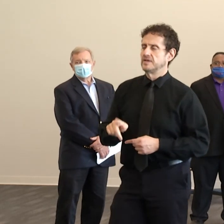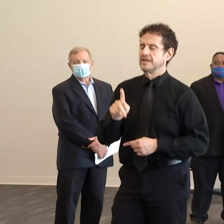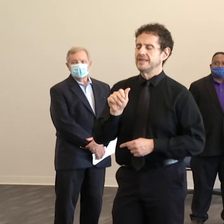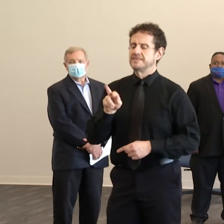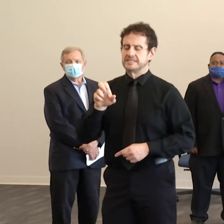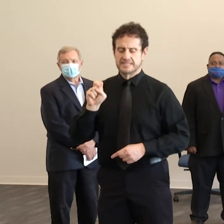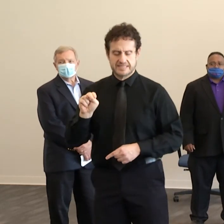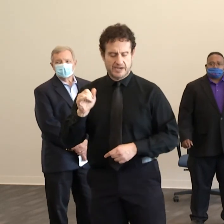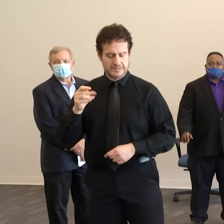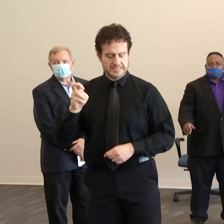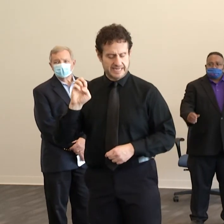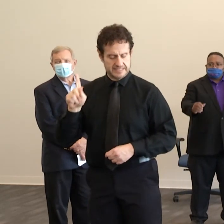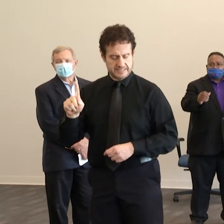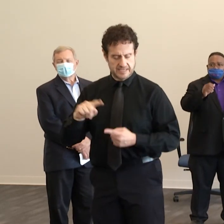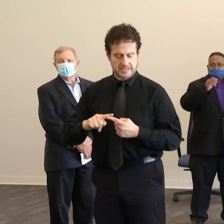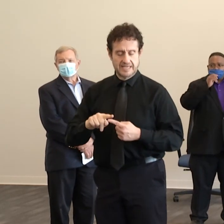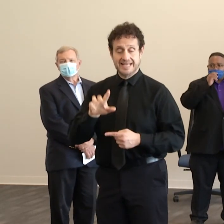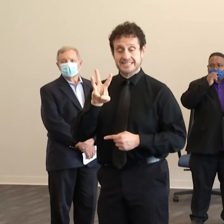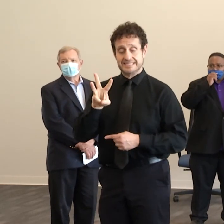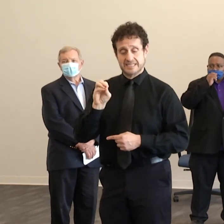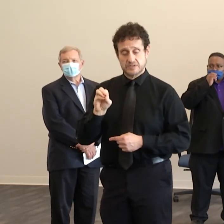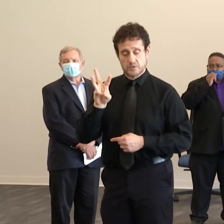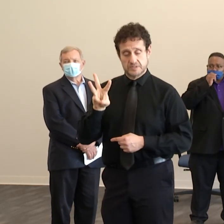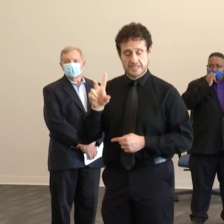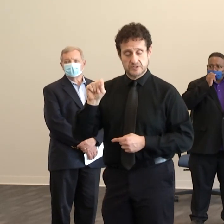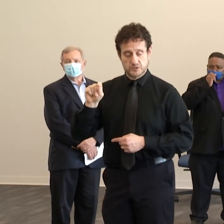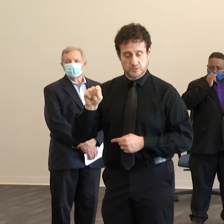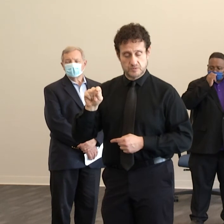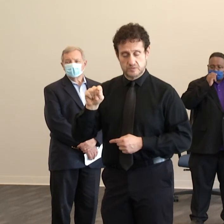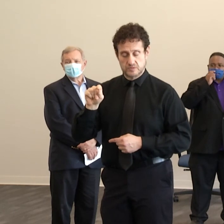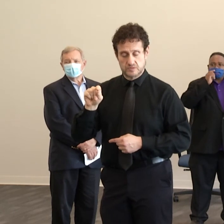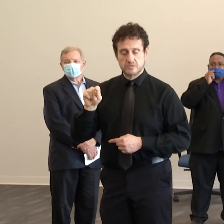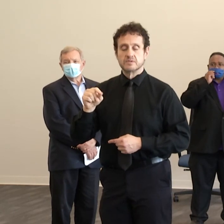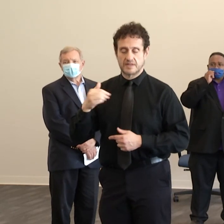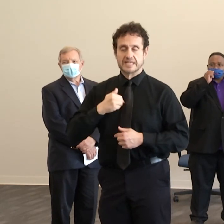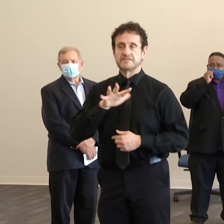Stancic. 60620 is at 51%.